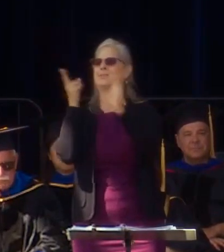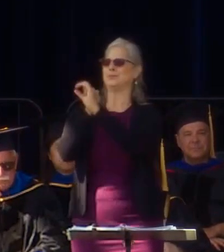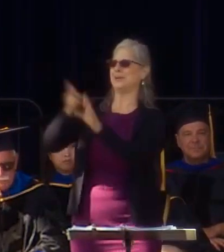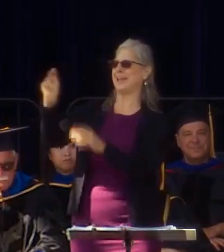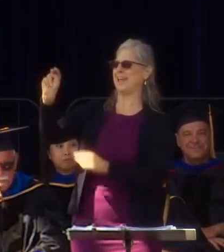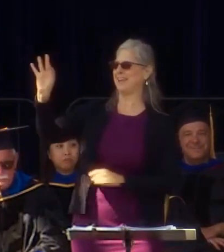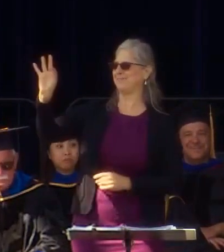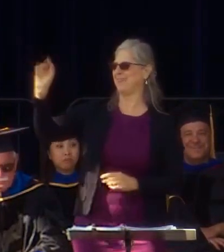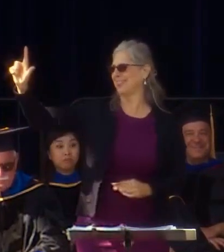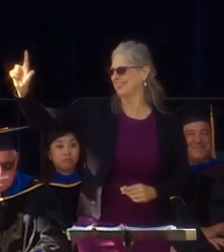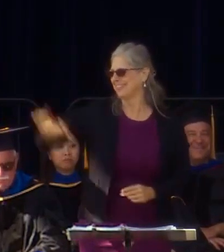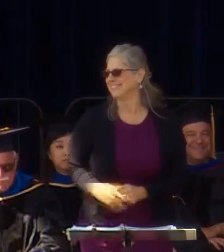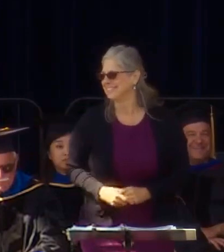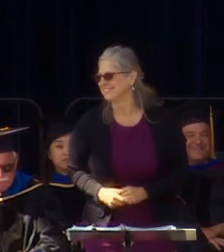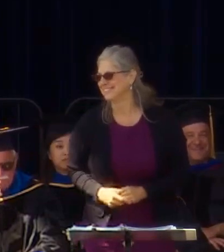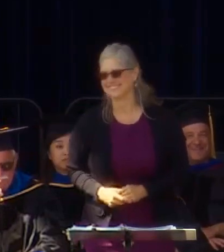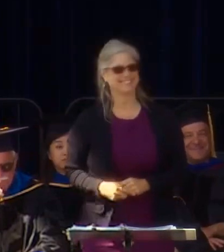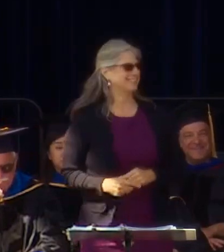NFL.